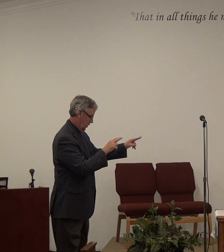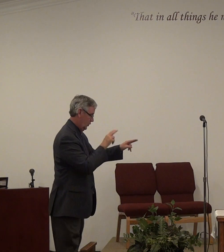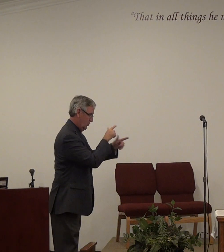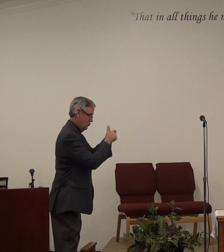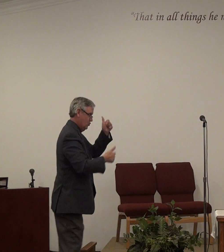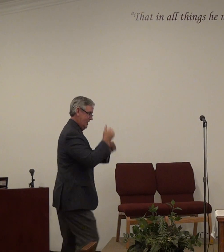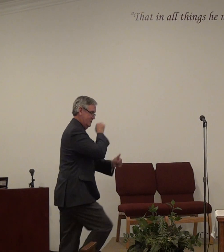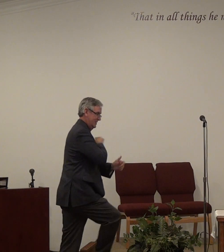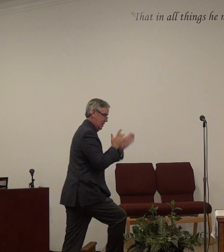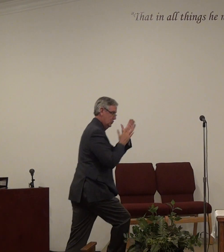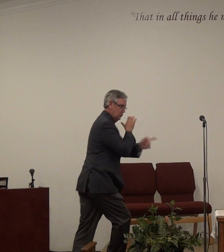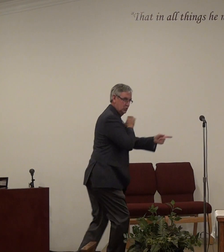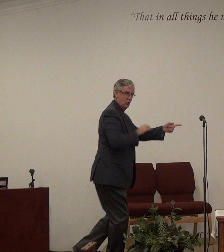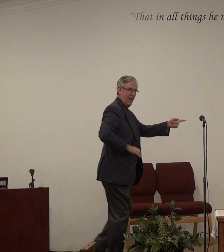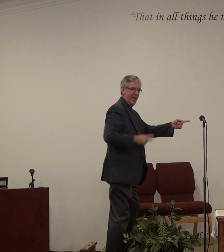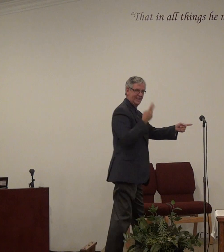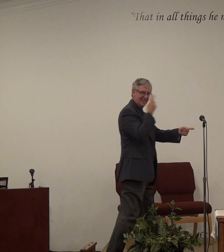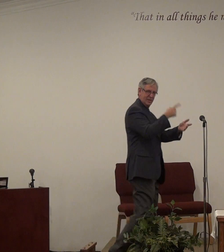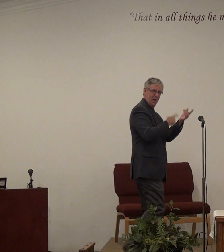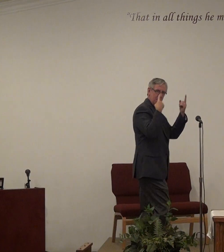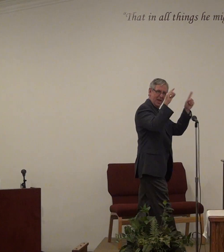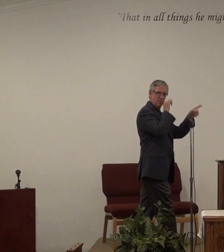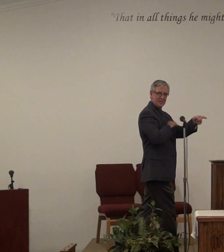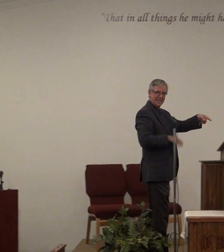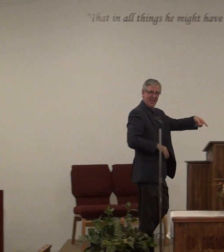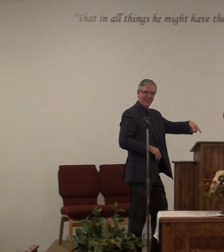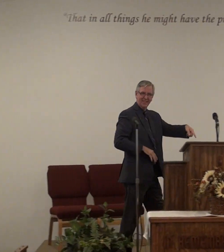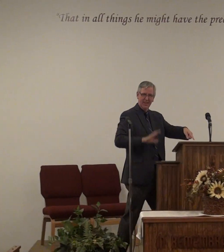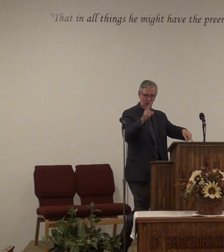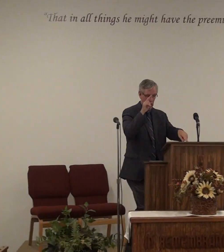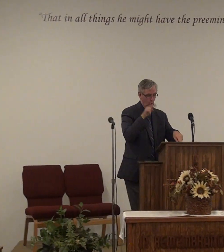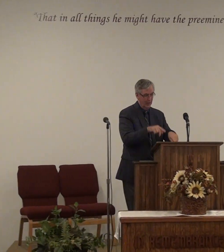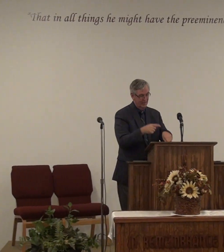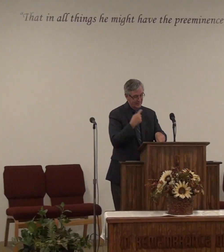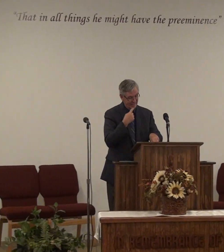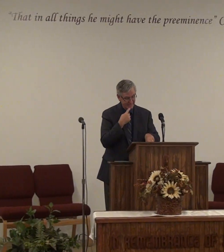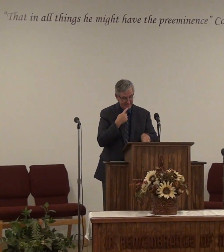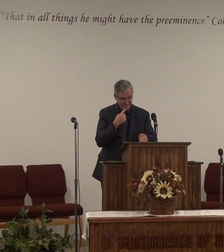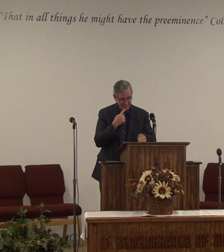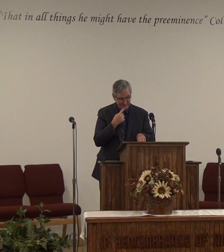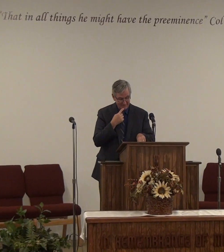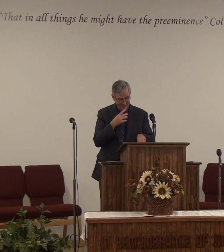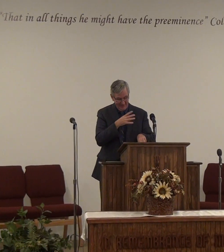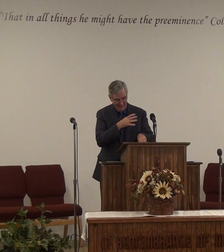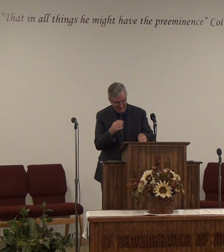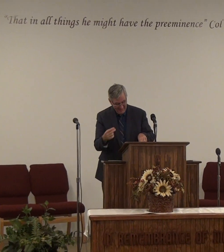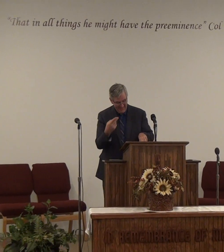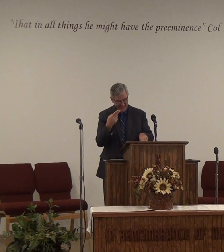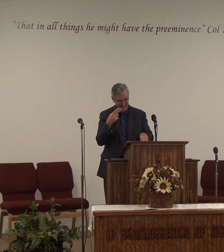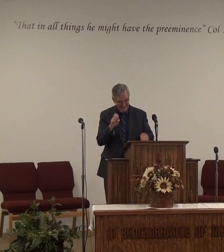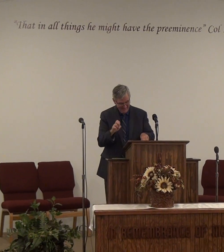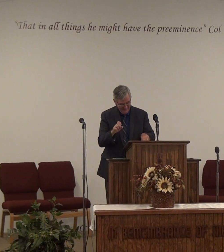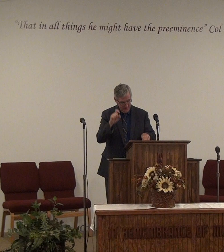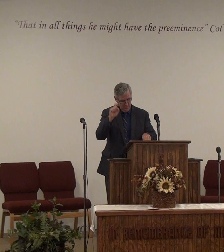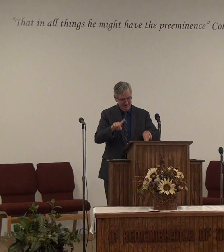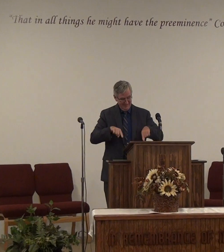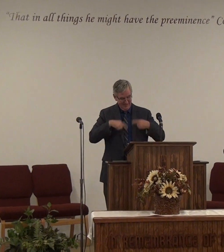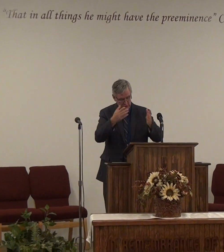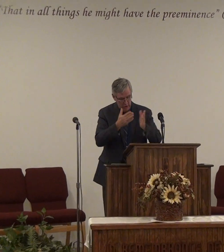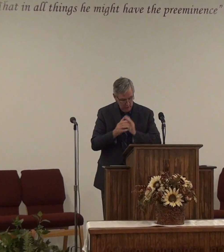let's look at the greatest missionary, Jesus Christ, and see what made him a missionary. It says, and he must